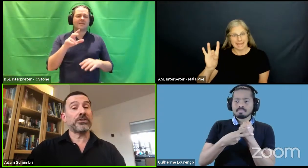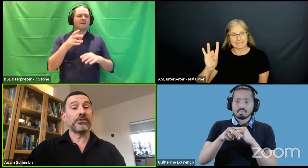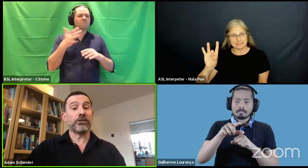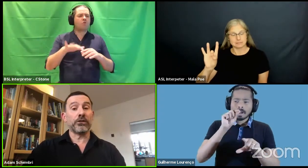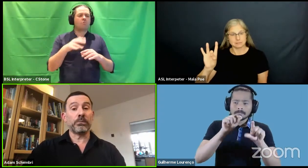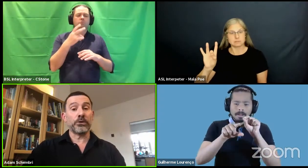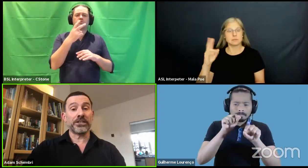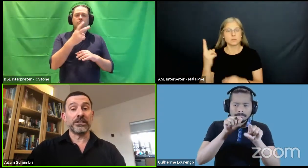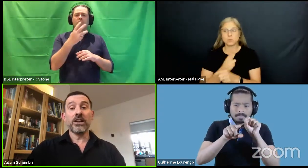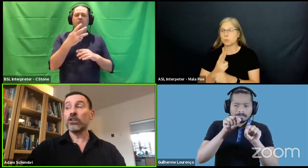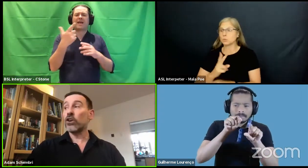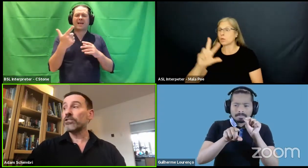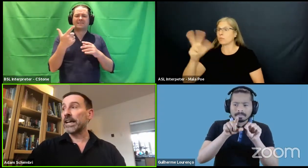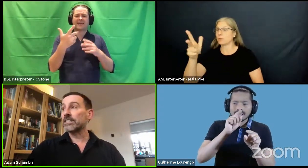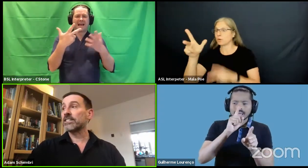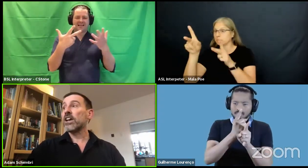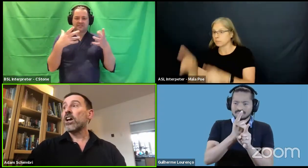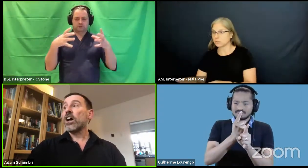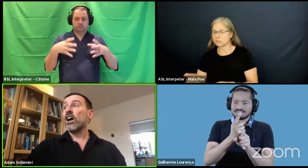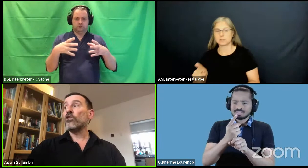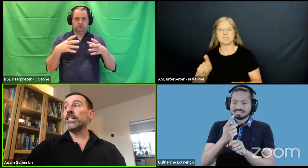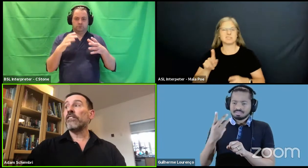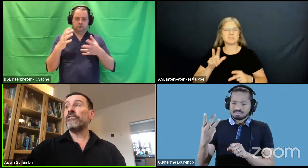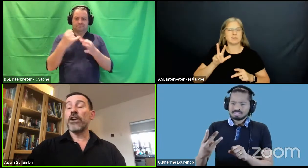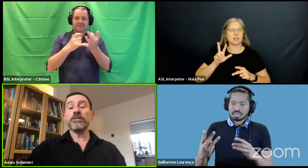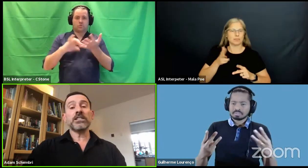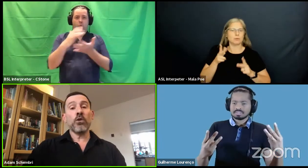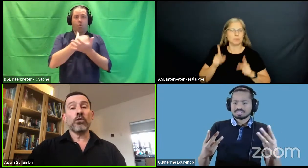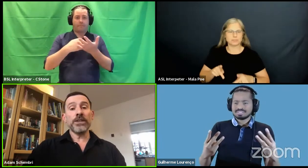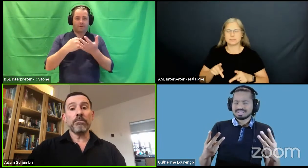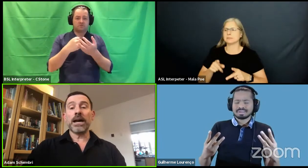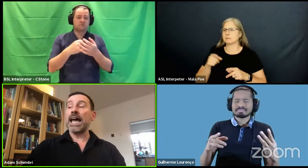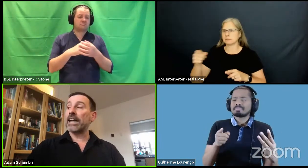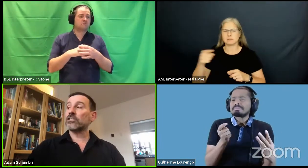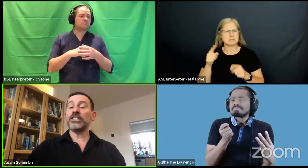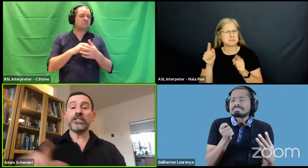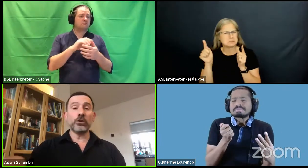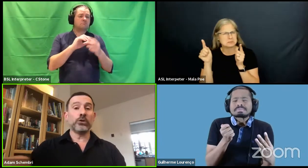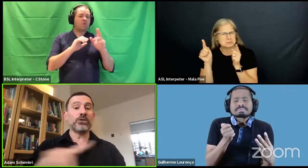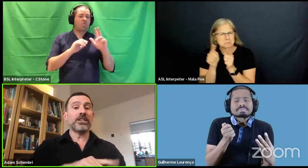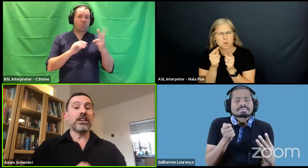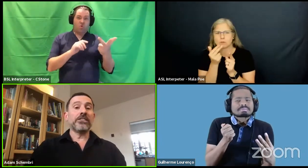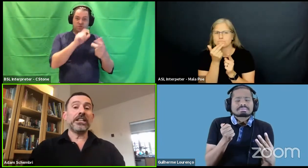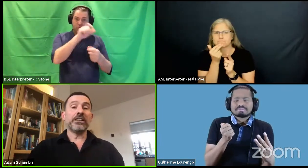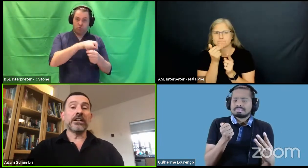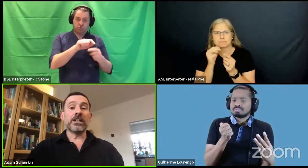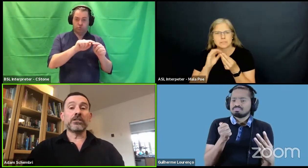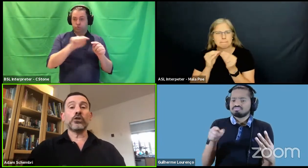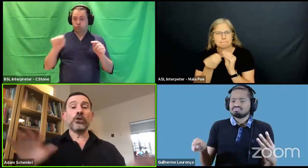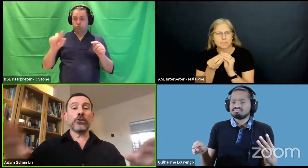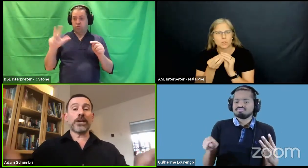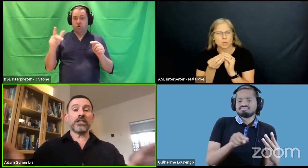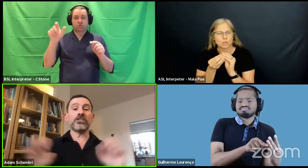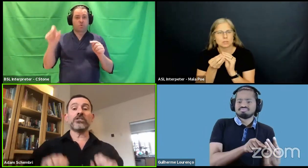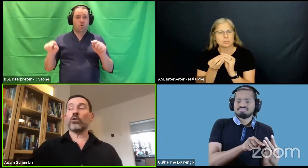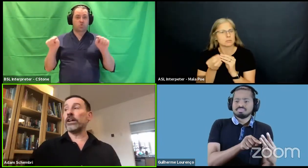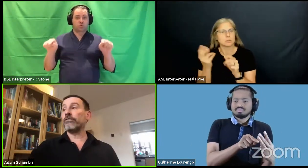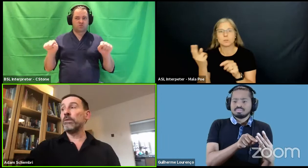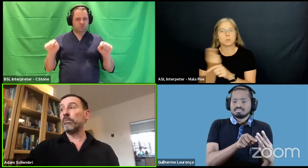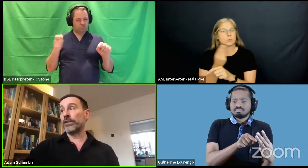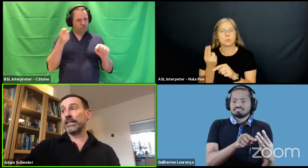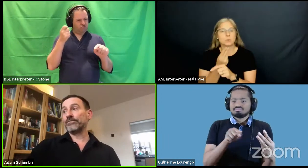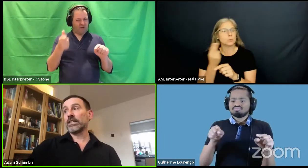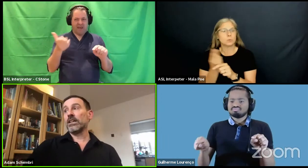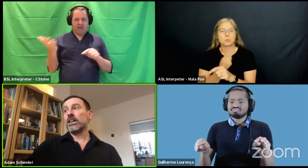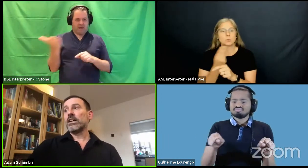third person to third person contexts, only a very small number actually used the two locations away from